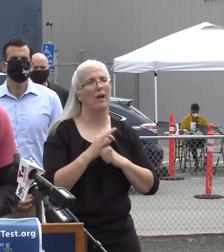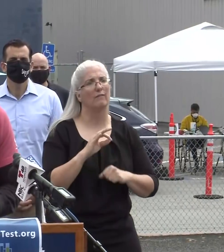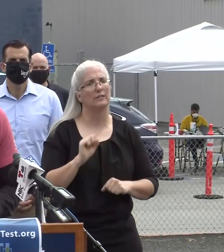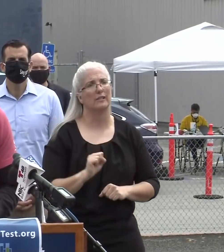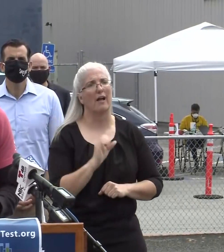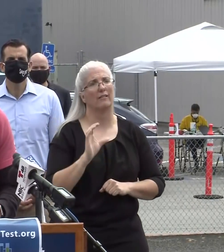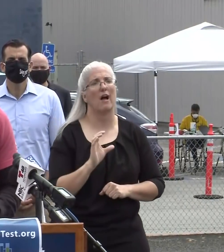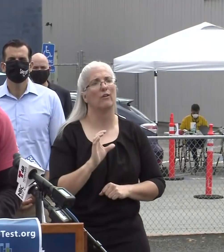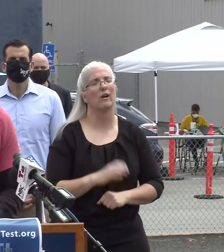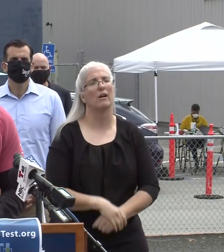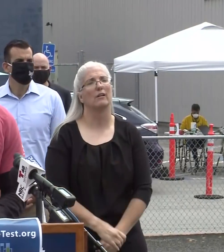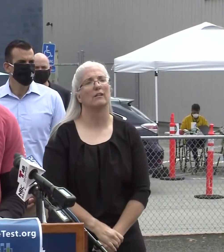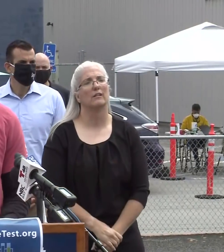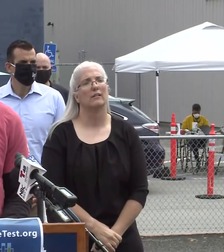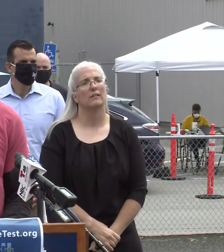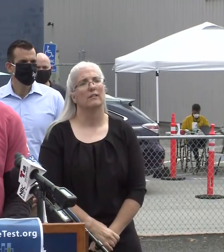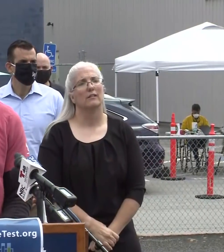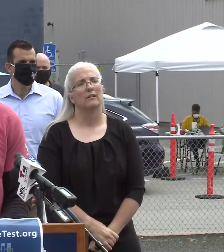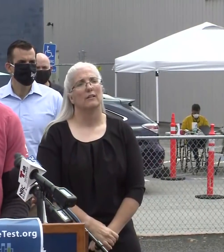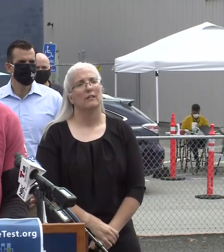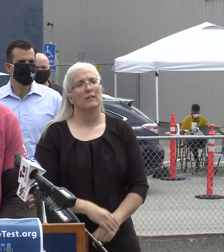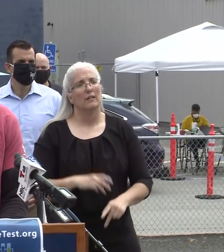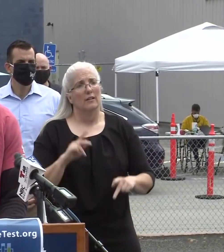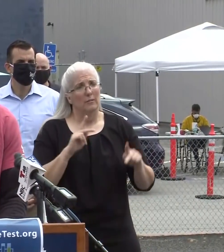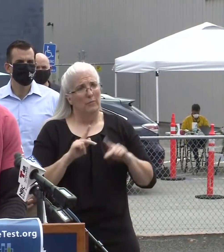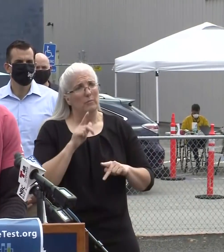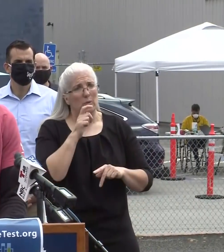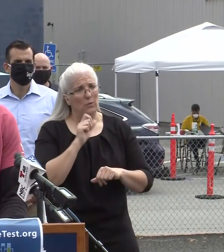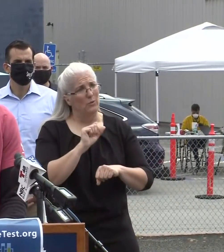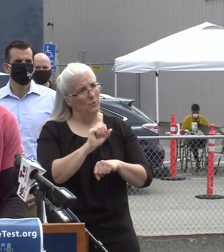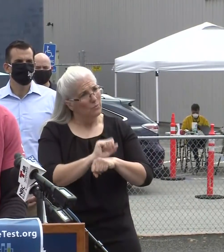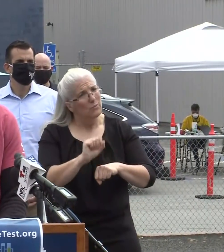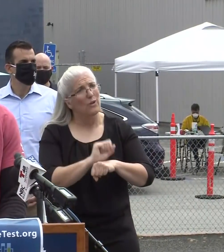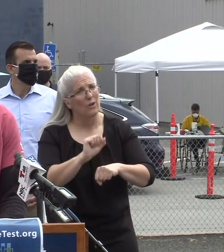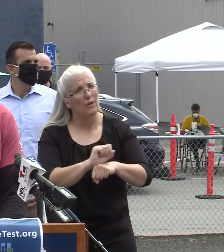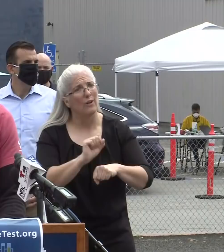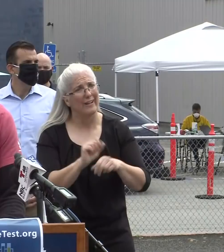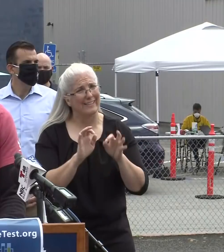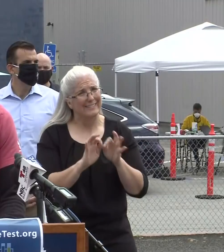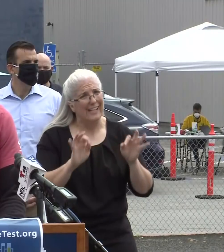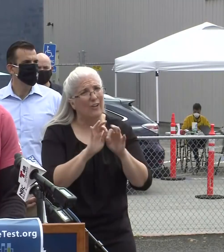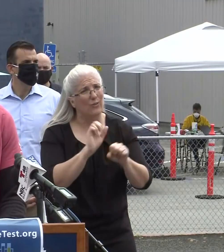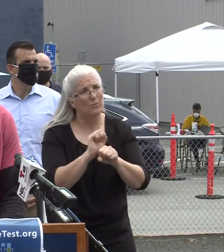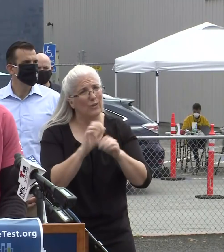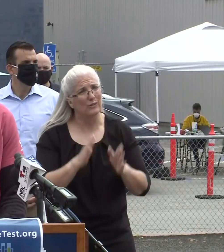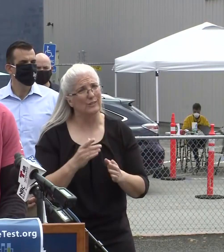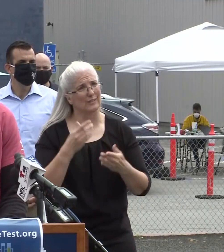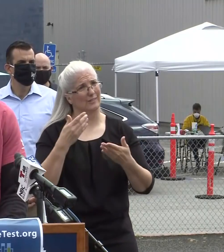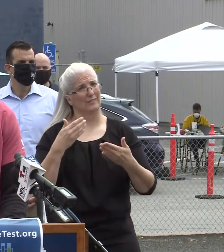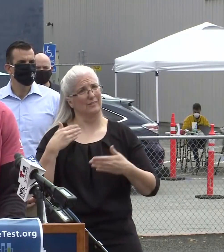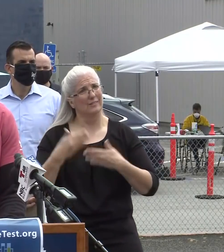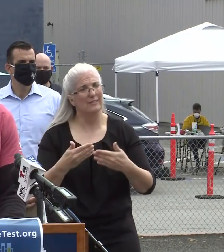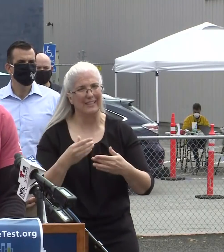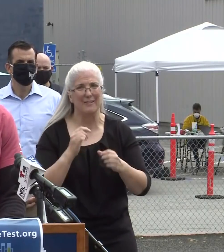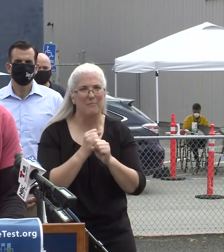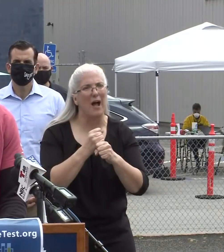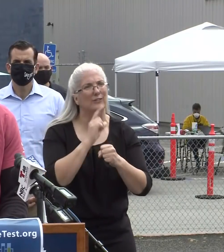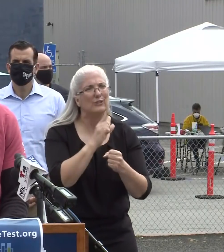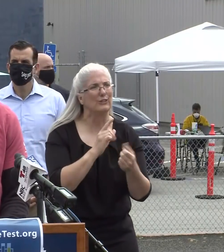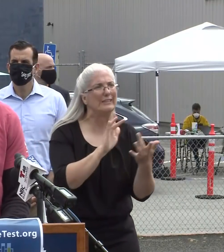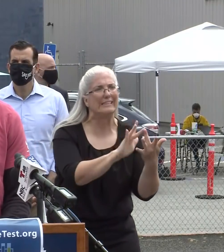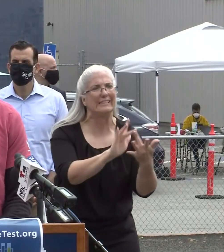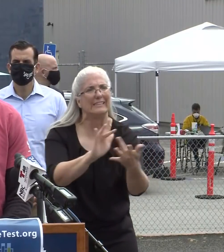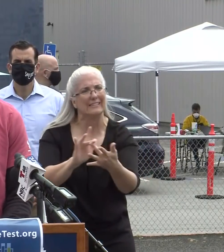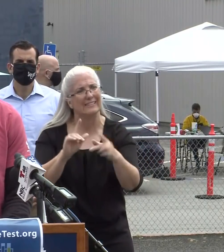In addition to those working on the front lines to help ensure that testing reaches more and more people, especially those